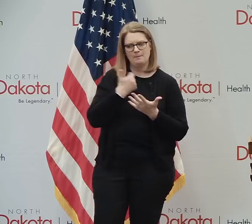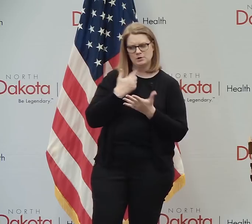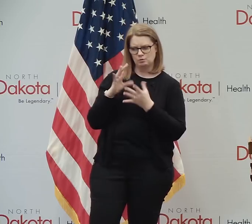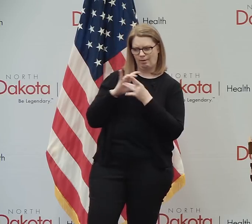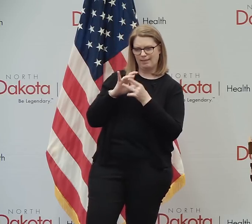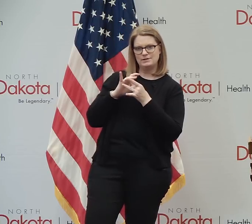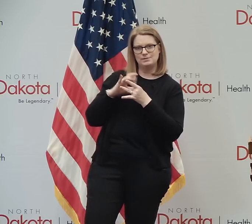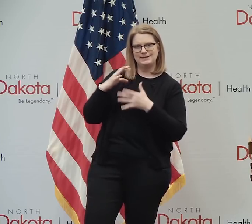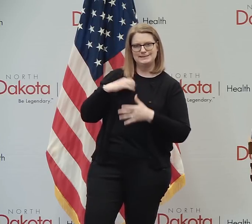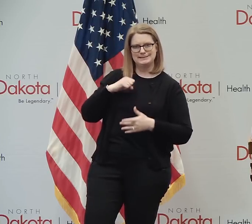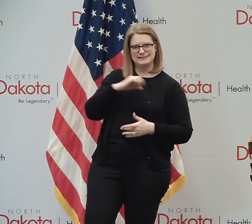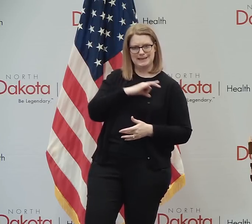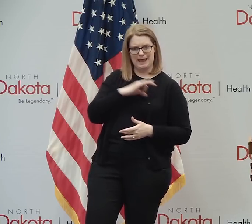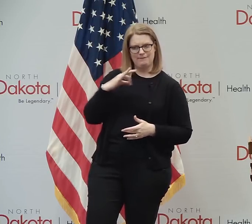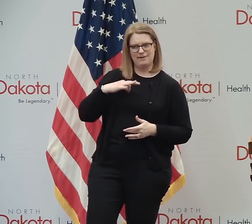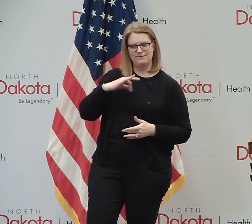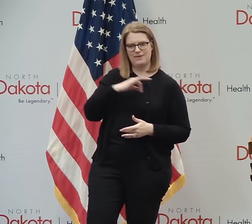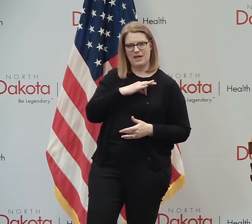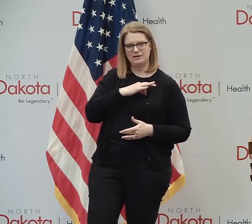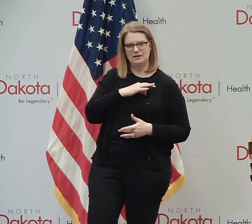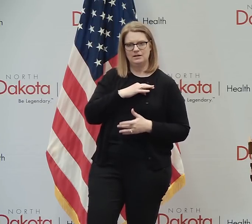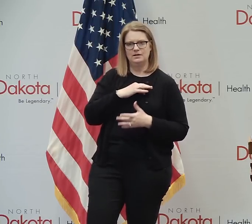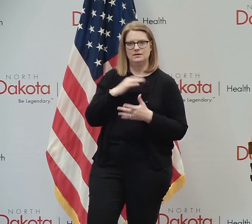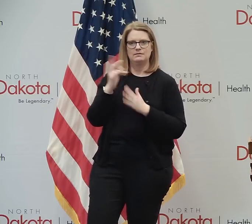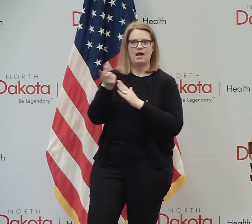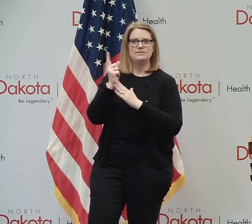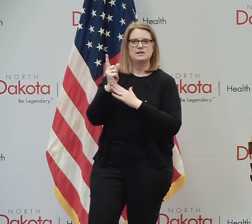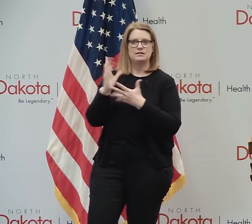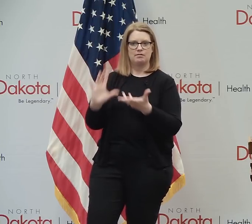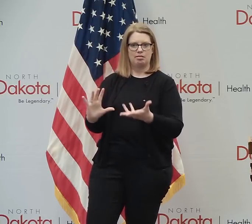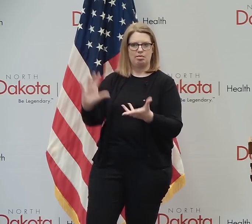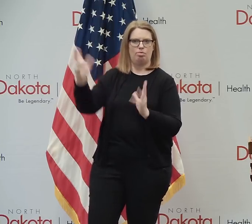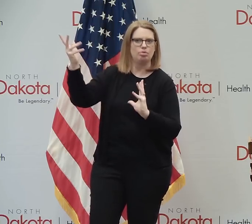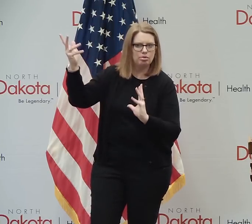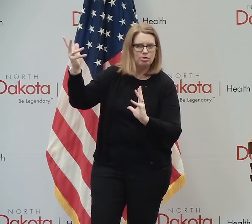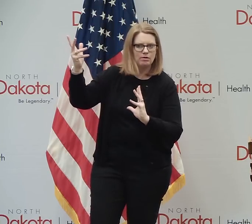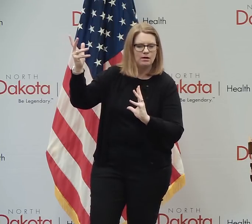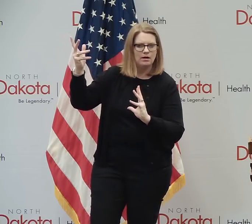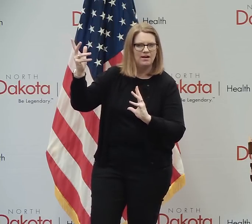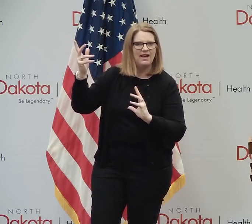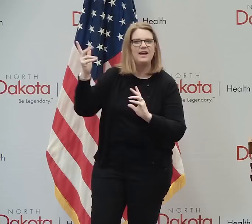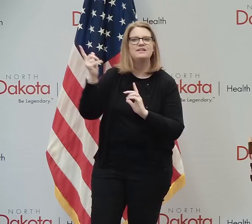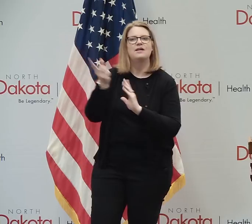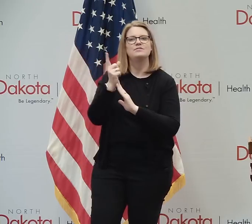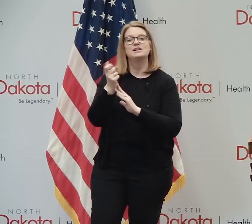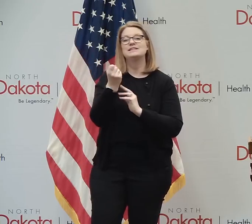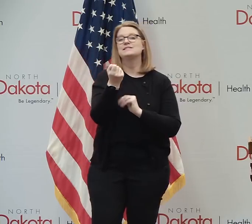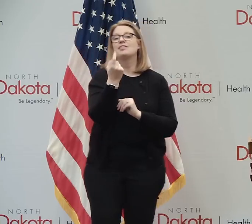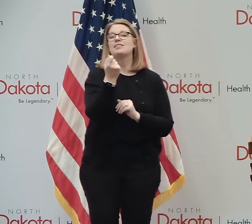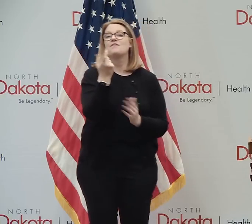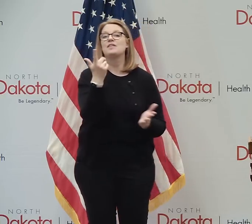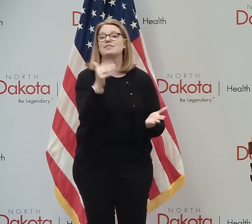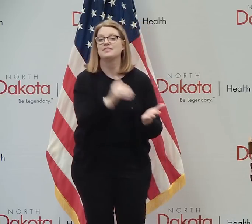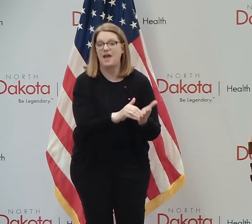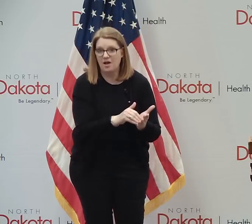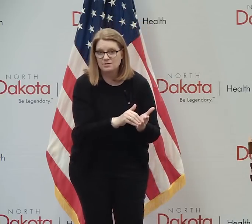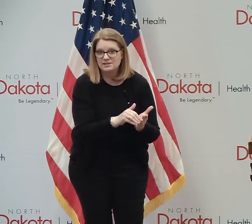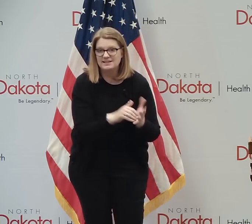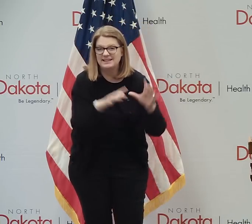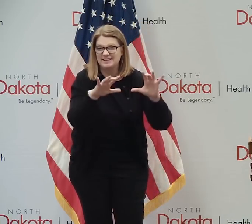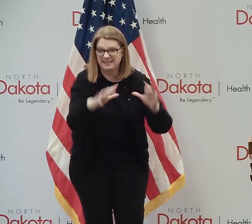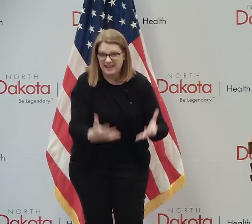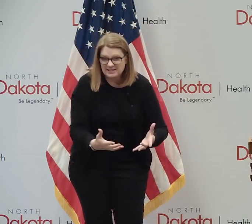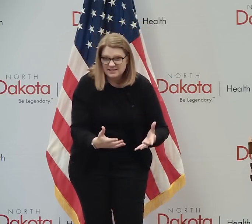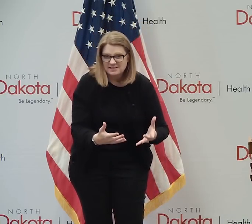and staff over the years, disrupted by distant learning. And then also there's 11,000 face-to-face